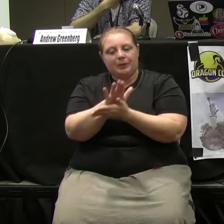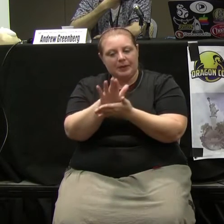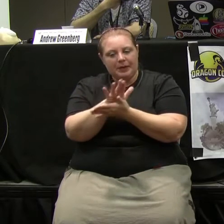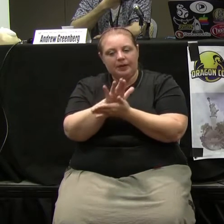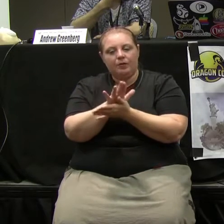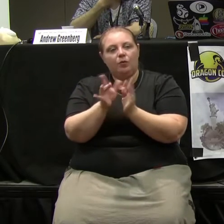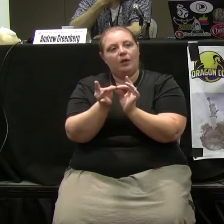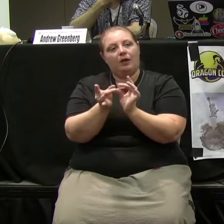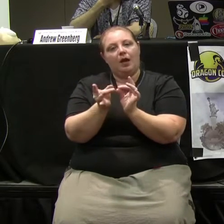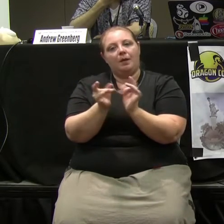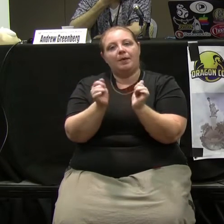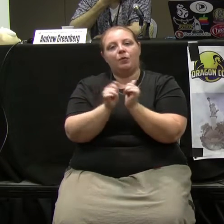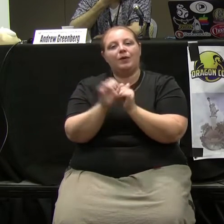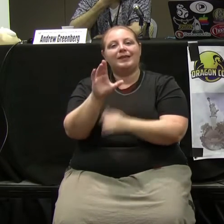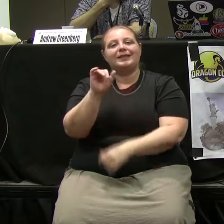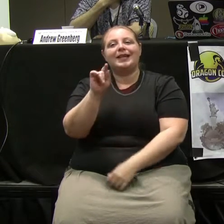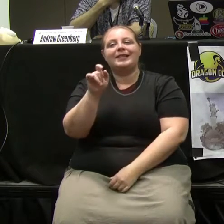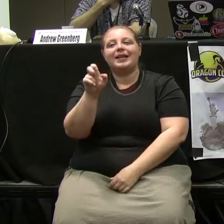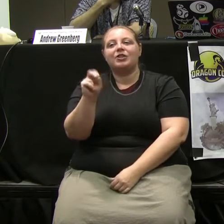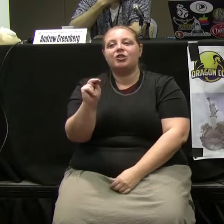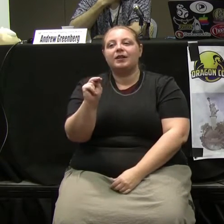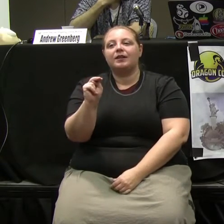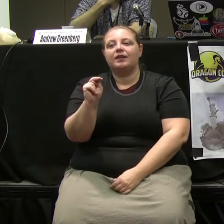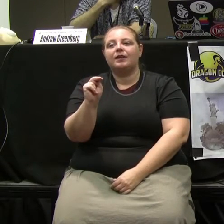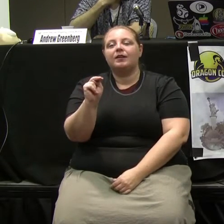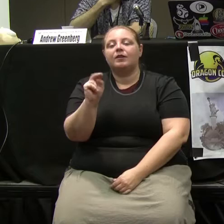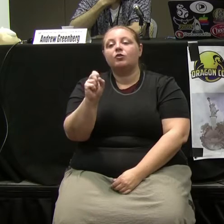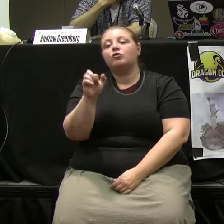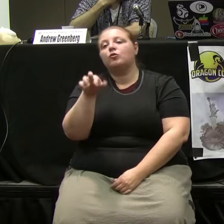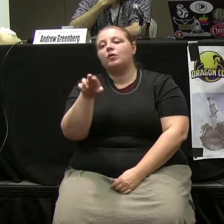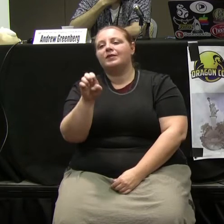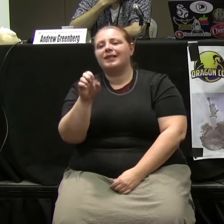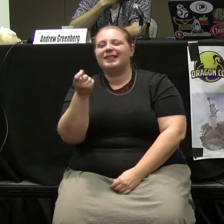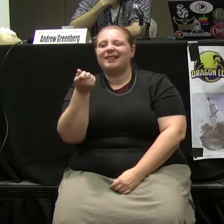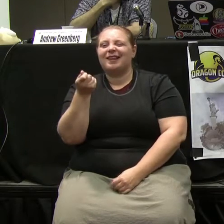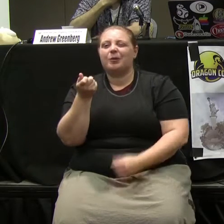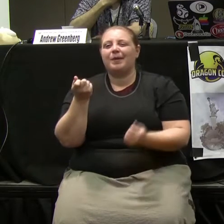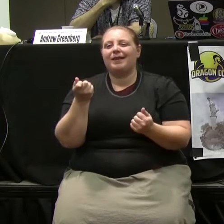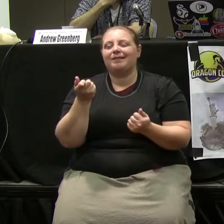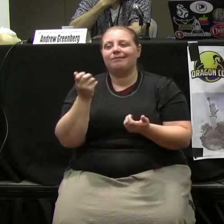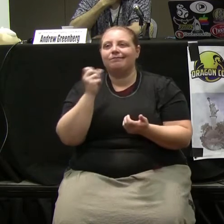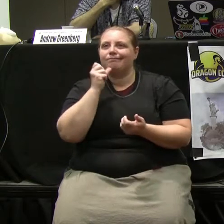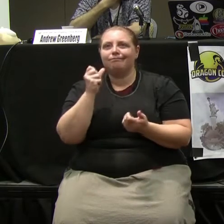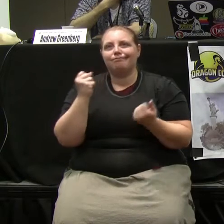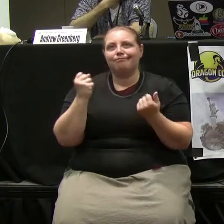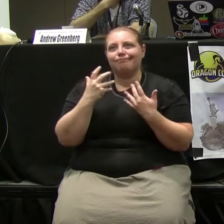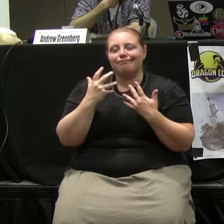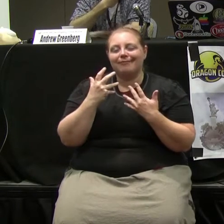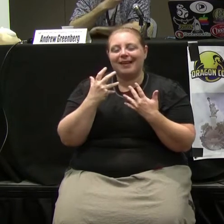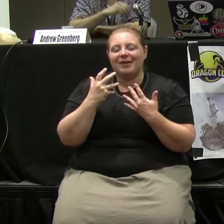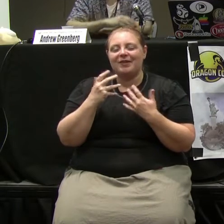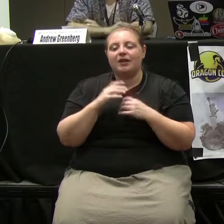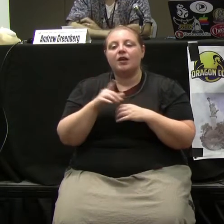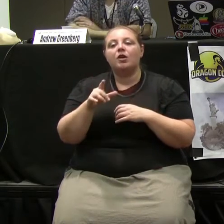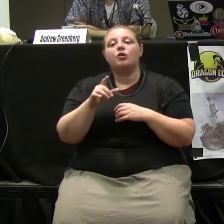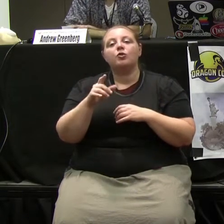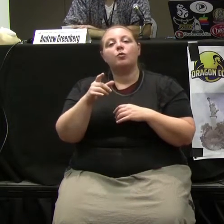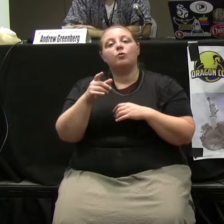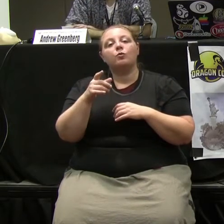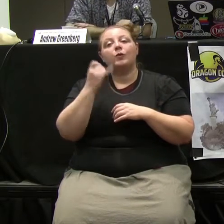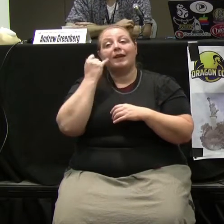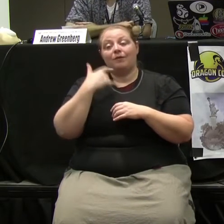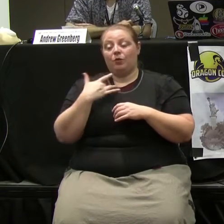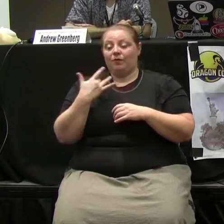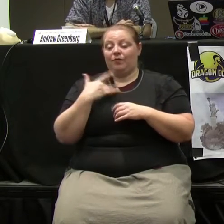write a comment with a citation, that's a little less intimidating. So that's the other piece of that, is to use where you feel strongest. If you